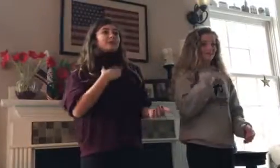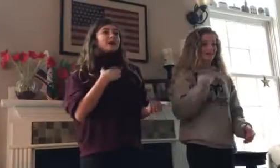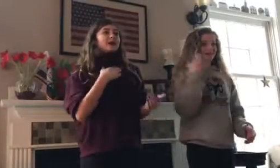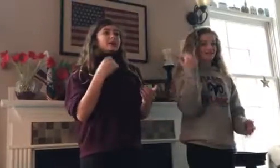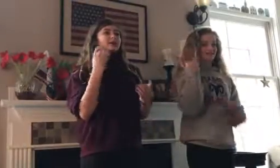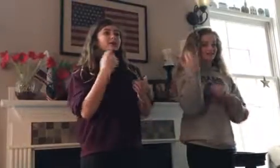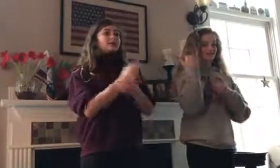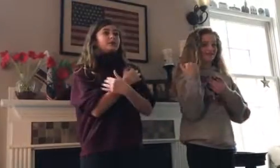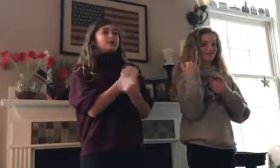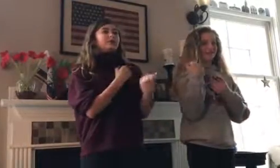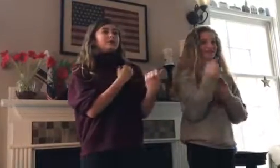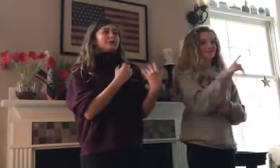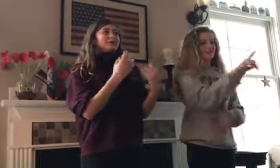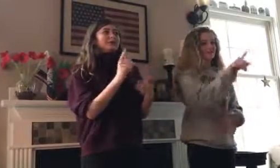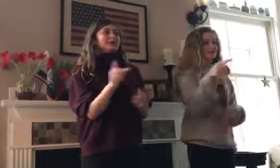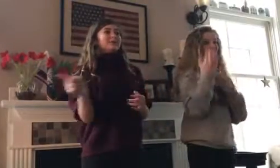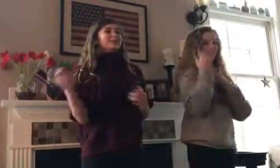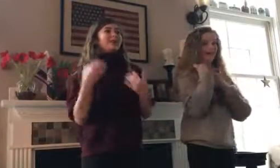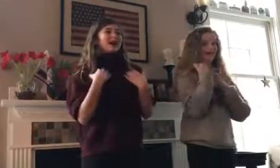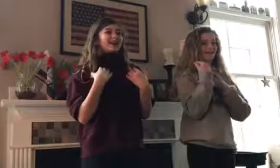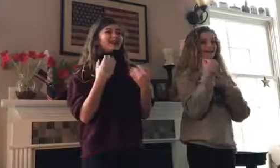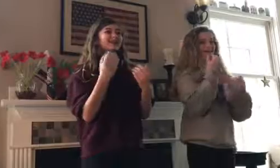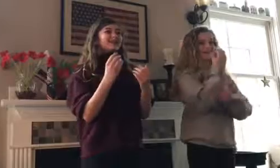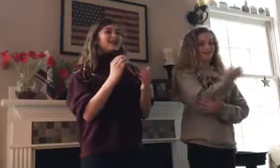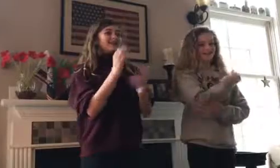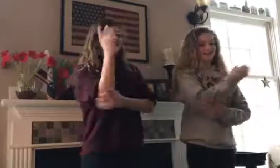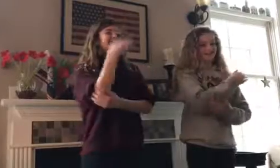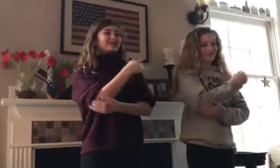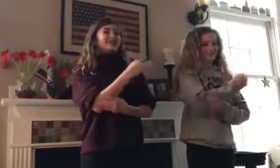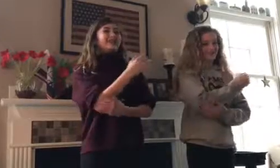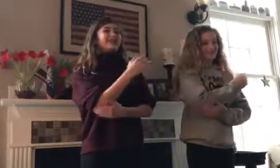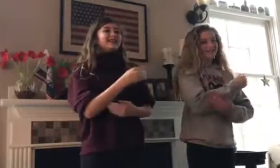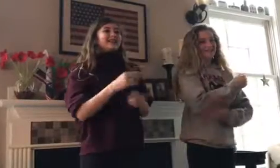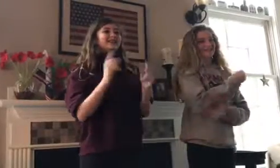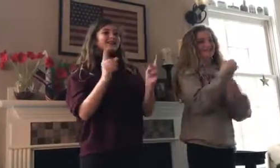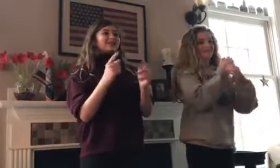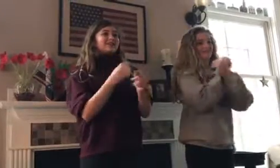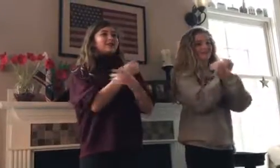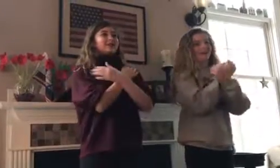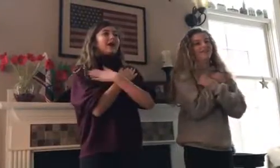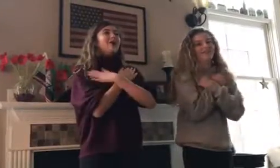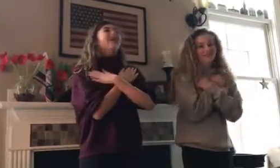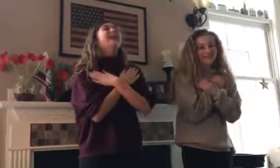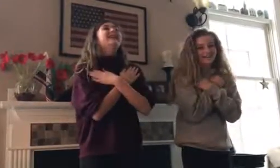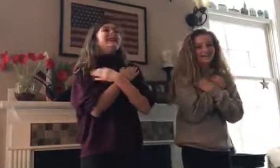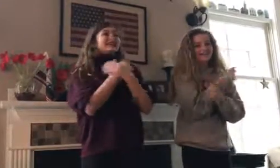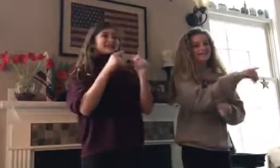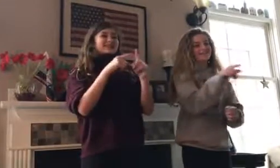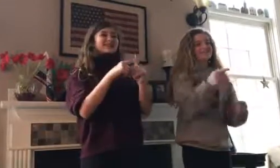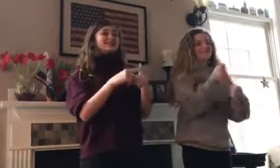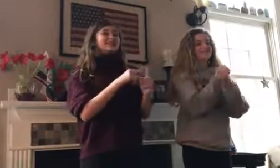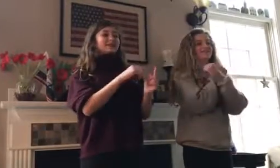my duty to my country to love it, to support